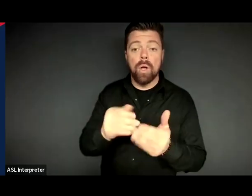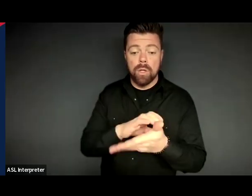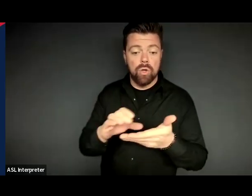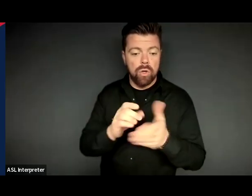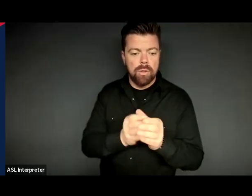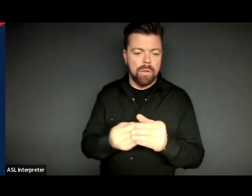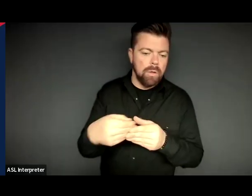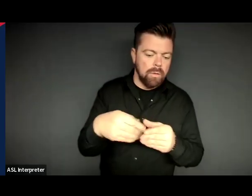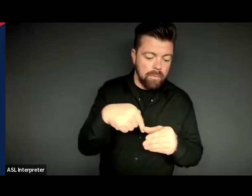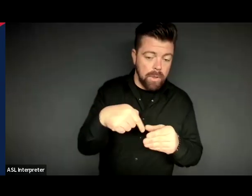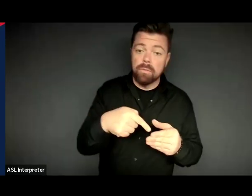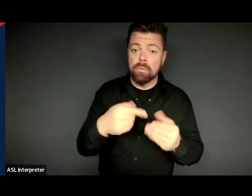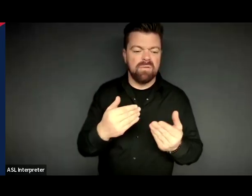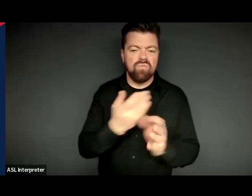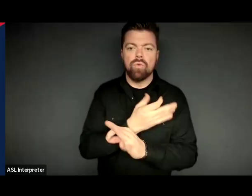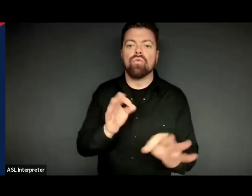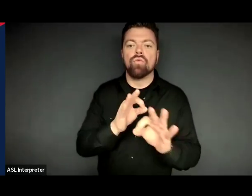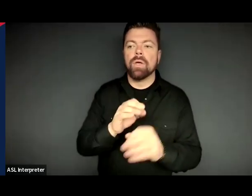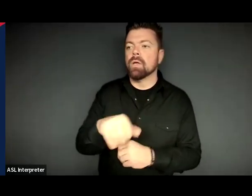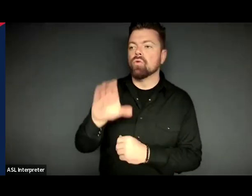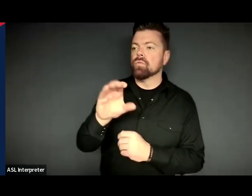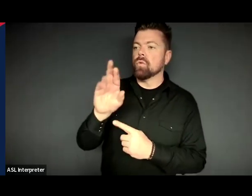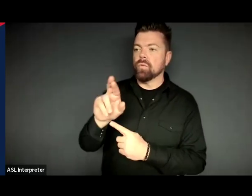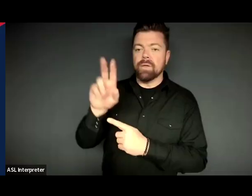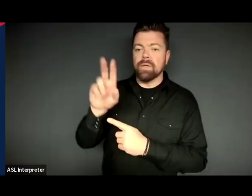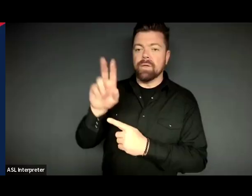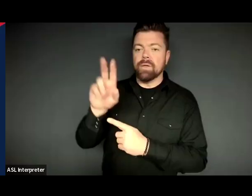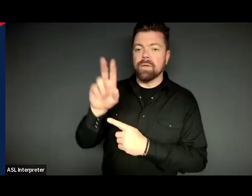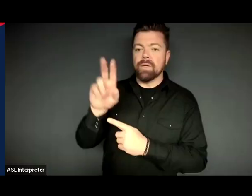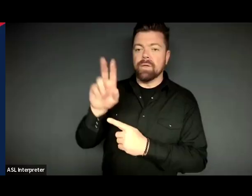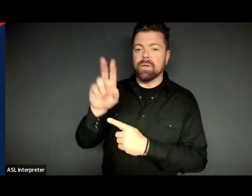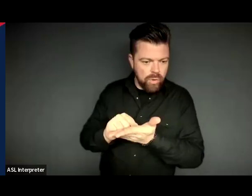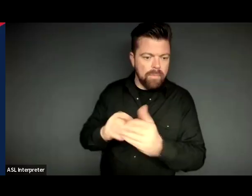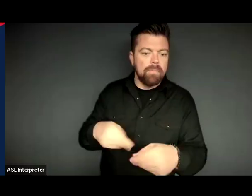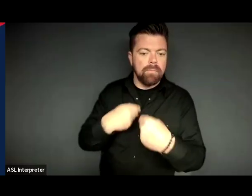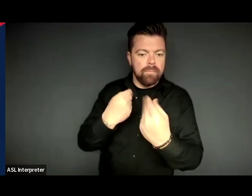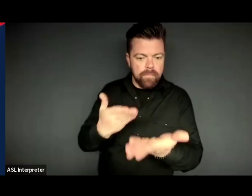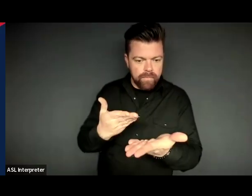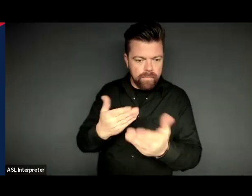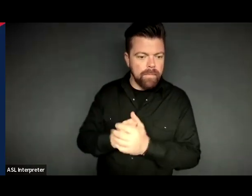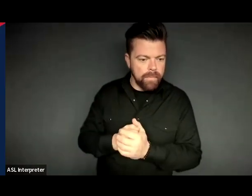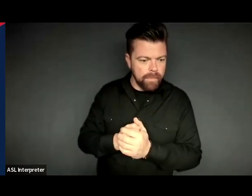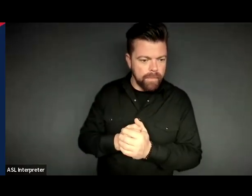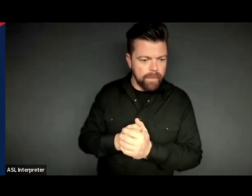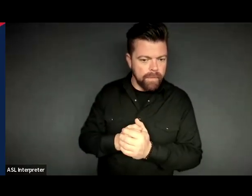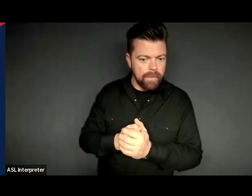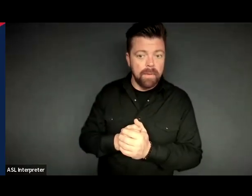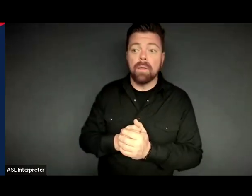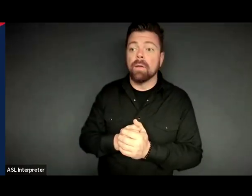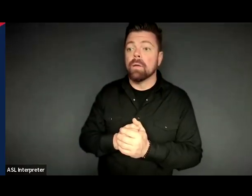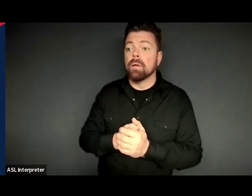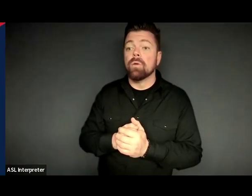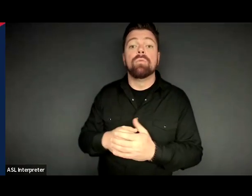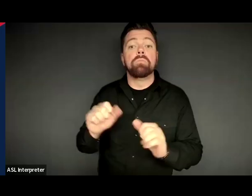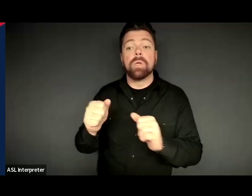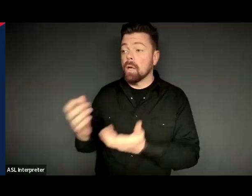trifold. They're free at the Reeve Foundation. Print them off, hand them out like candy. If you go to your healthcare professional, I think